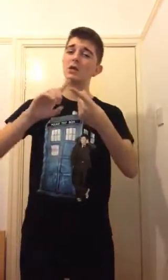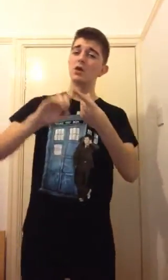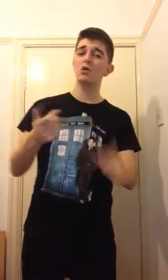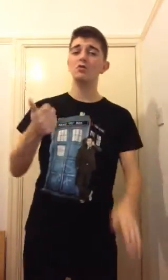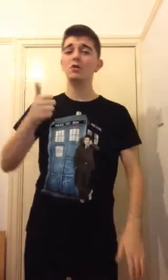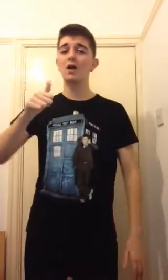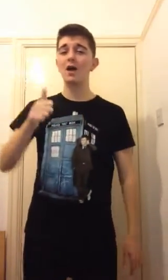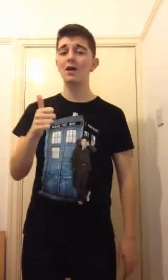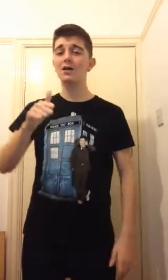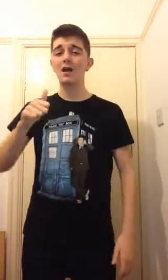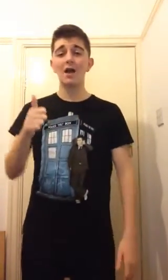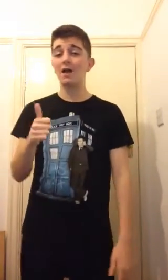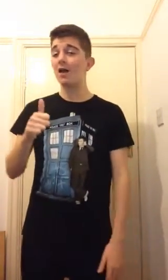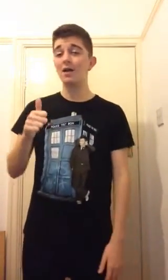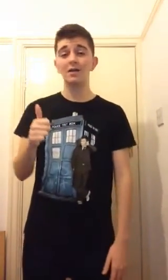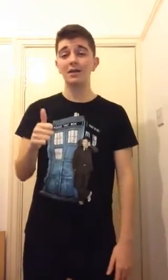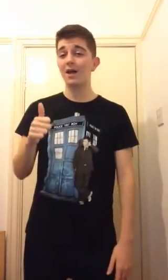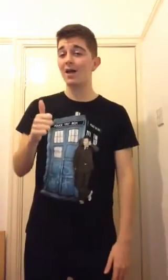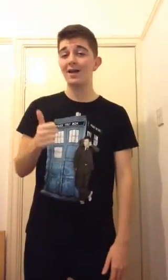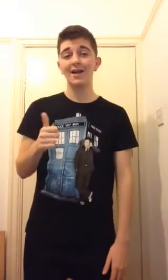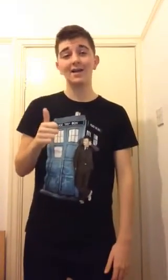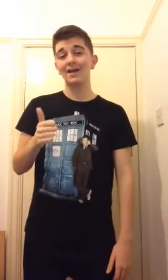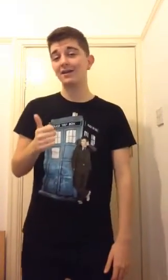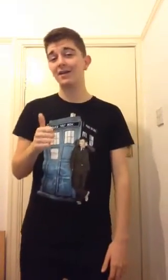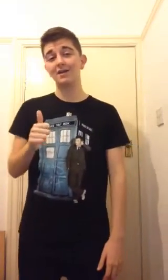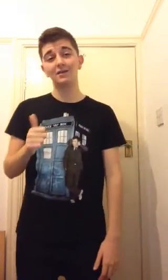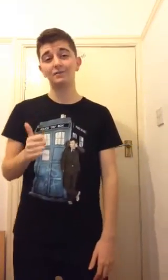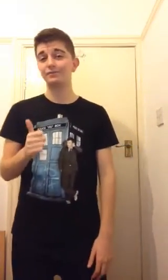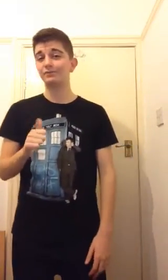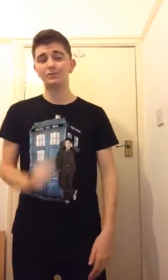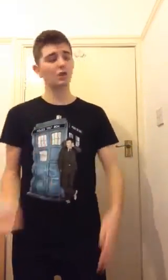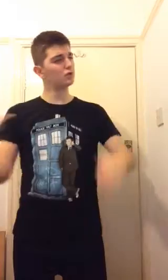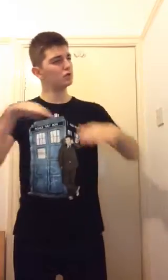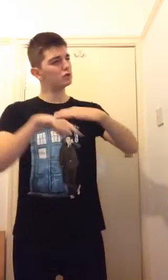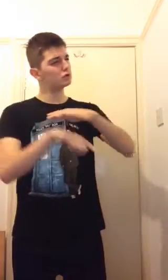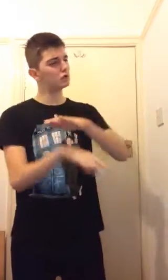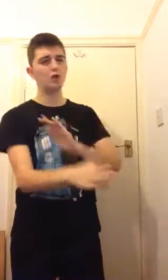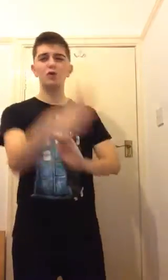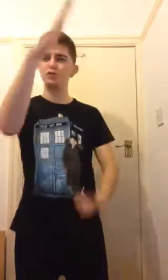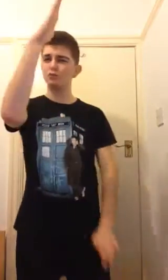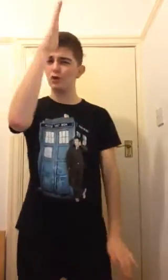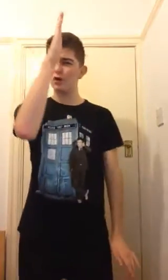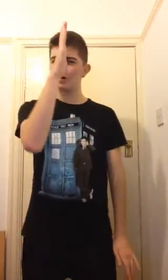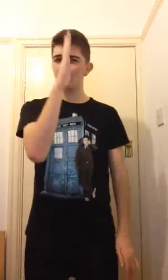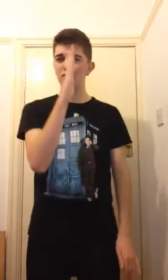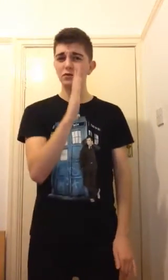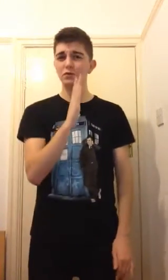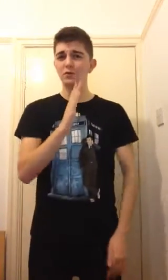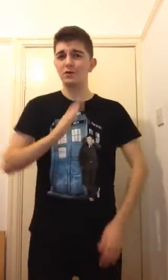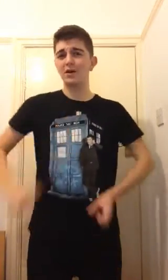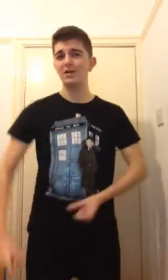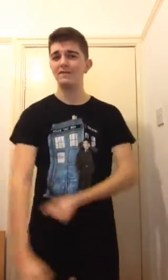I, Be alright. I, I, I, Through the sorrow and the